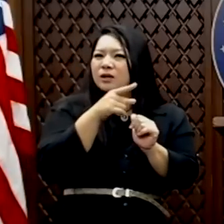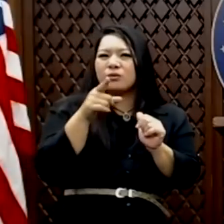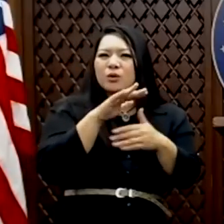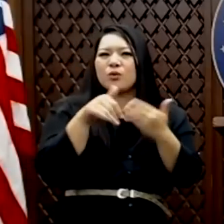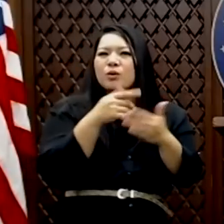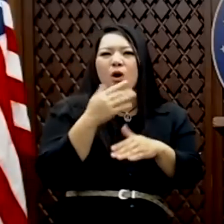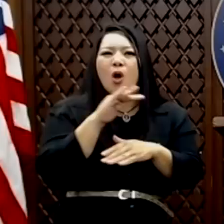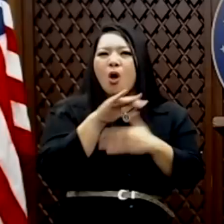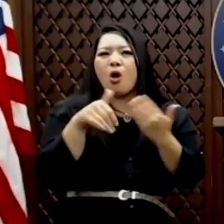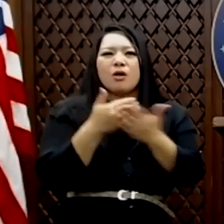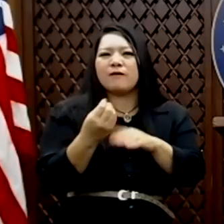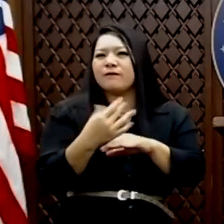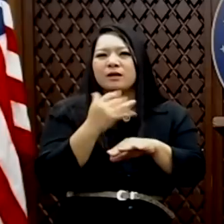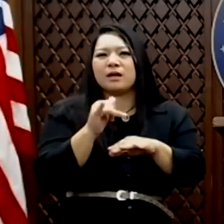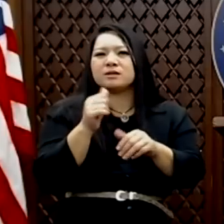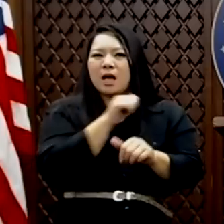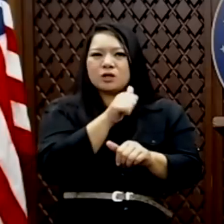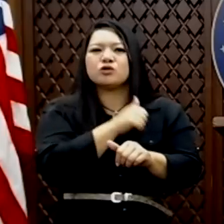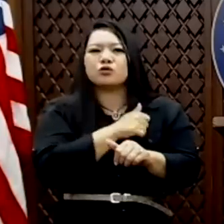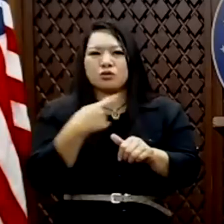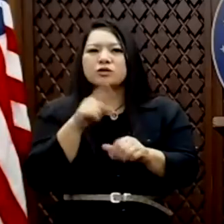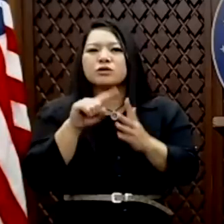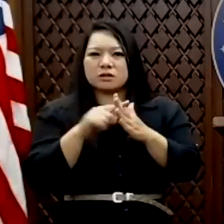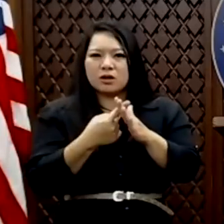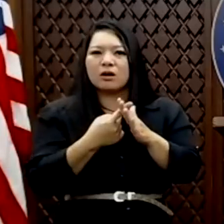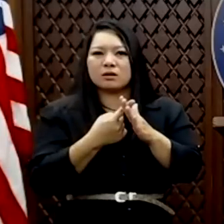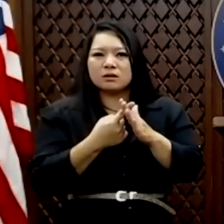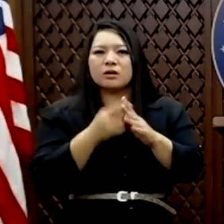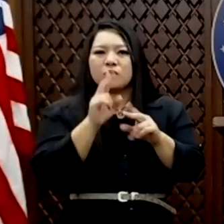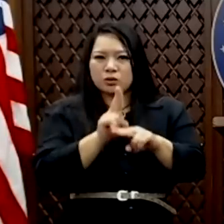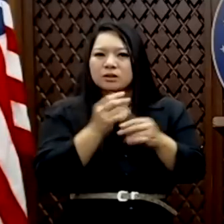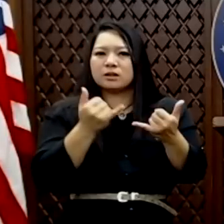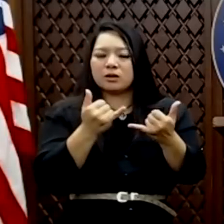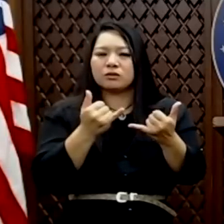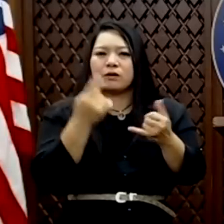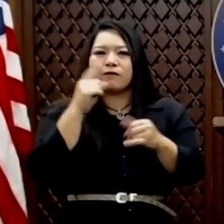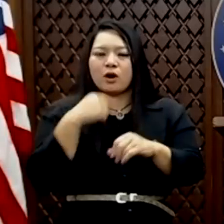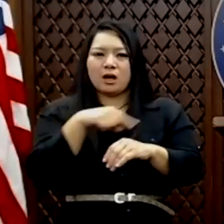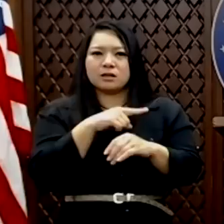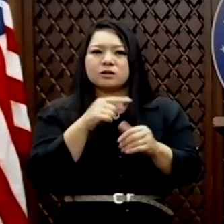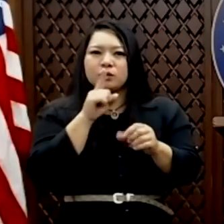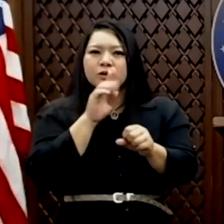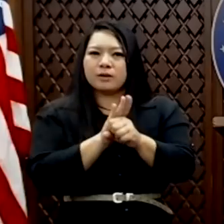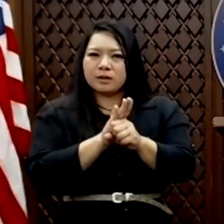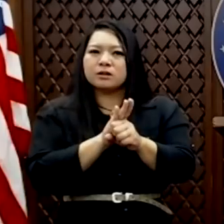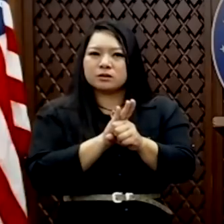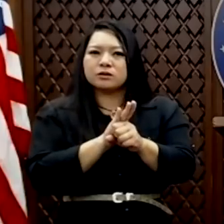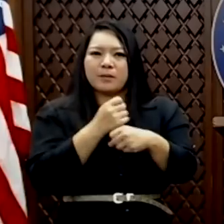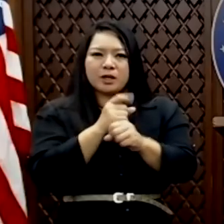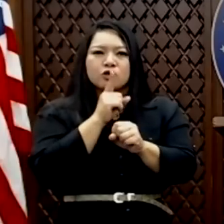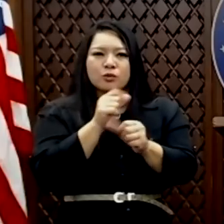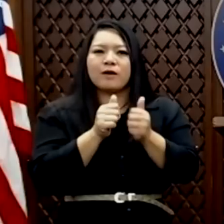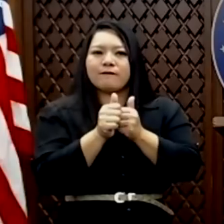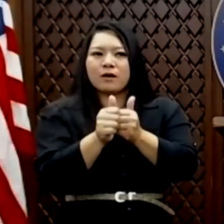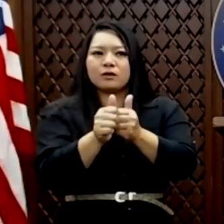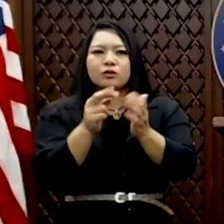all infected, and that's the attitude that we should start using in order for us to really be committed to complying to the